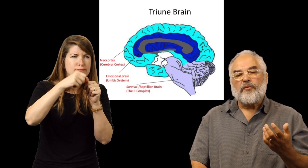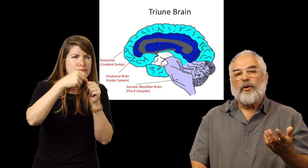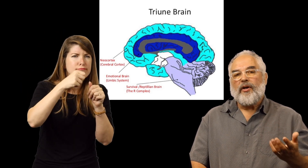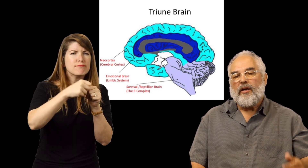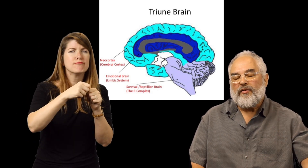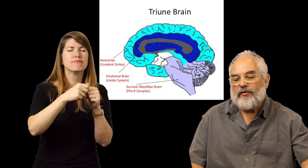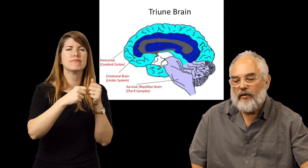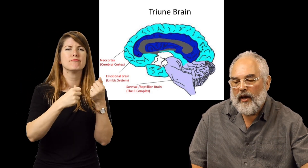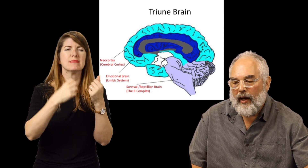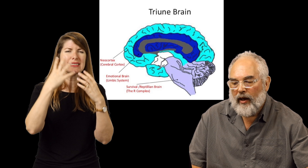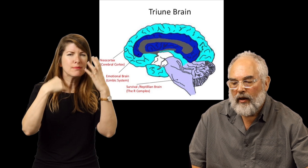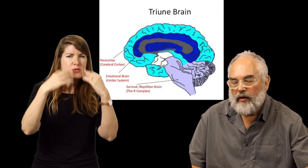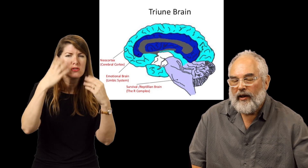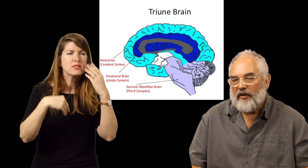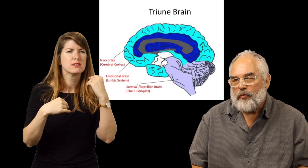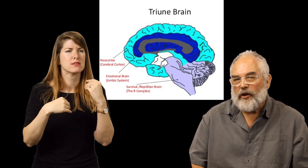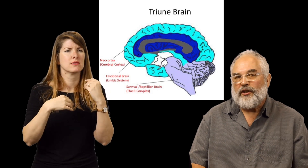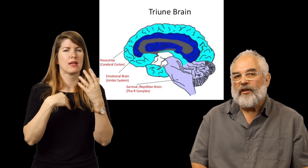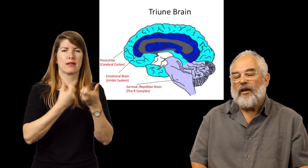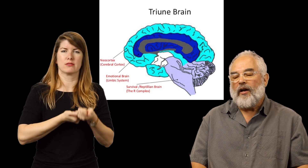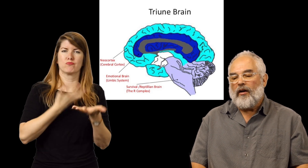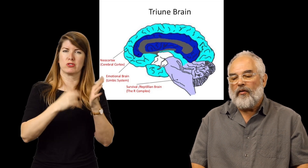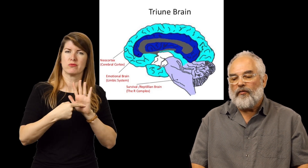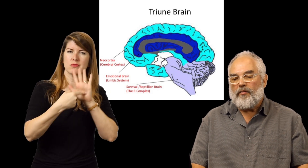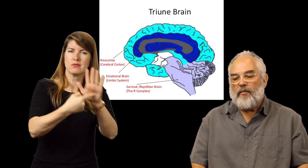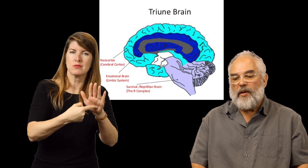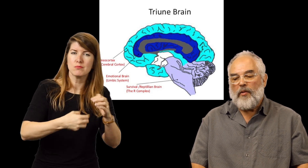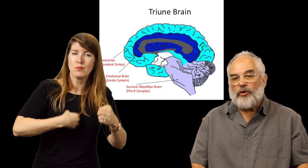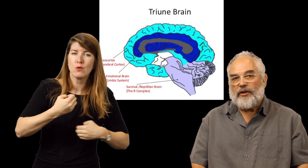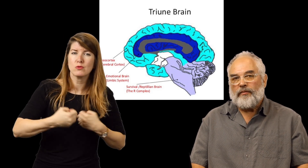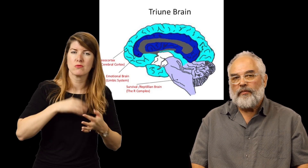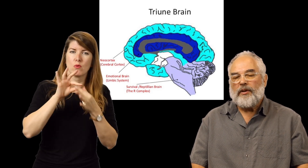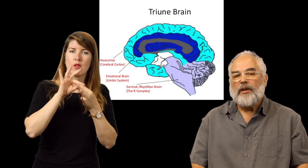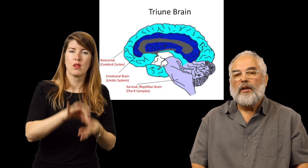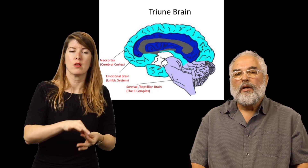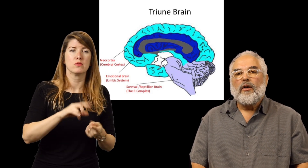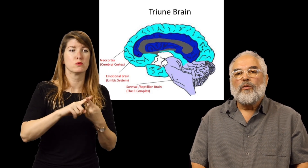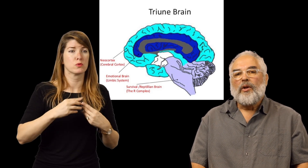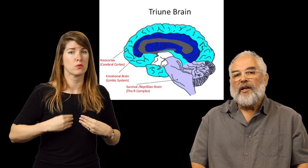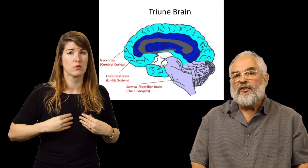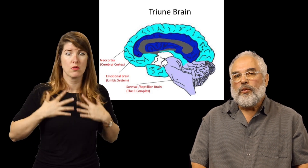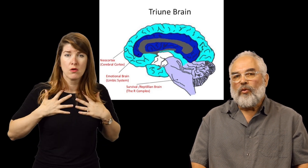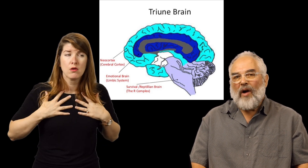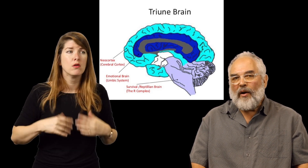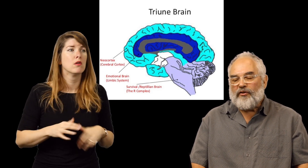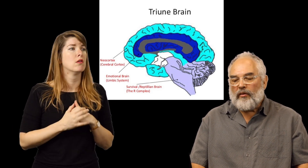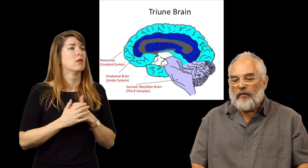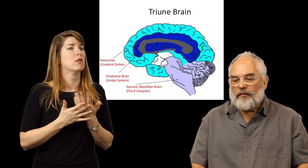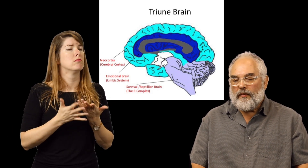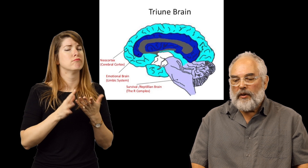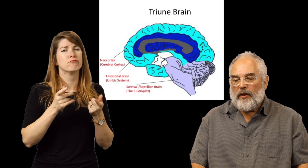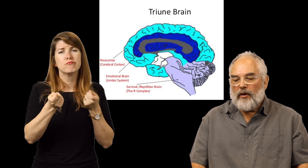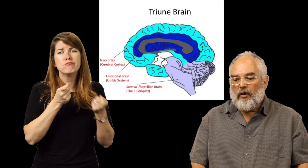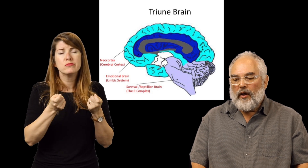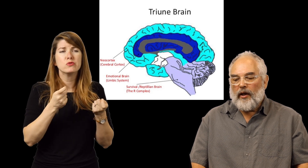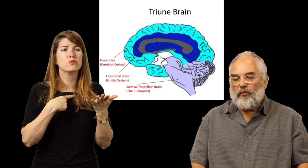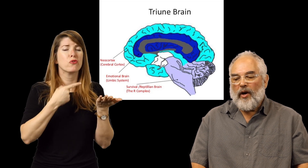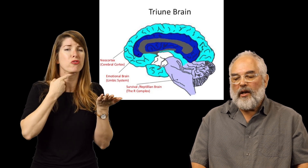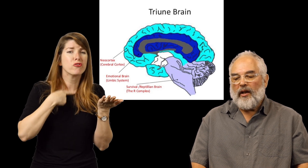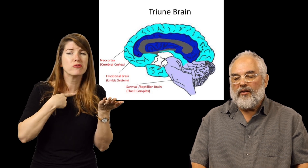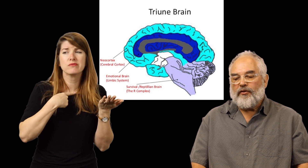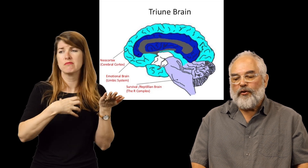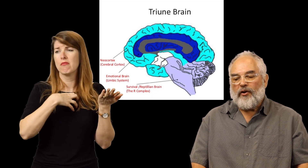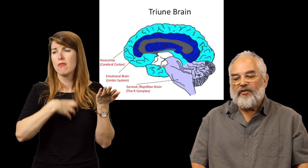the experience and expression of emotion related to arousal.